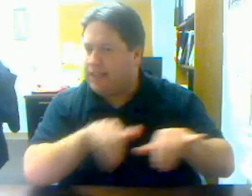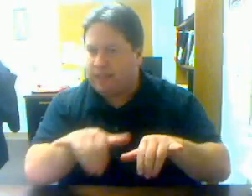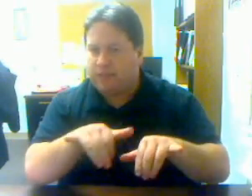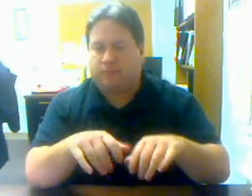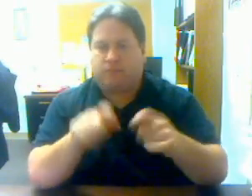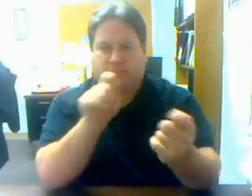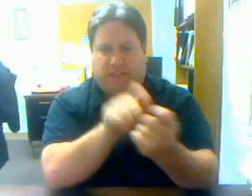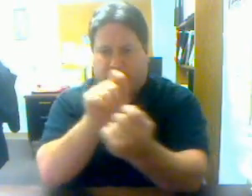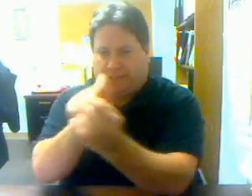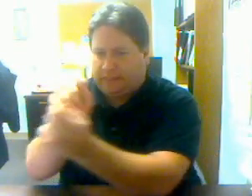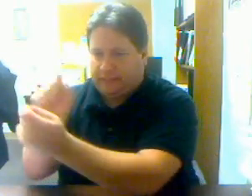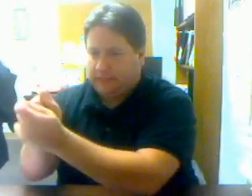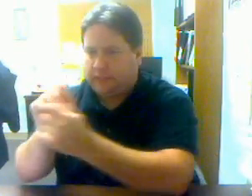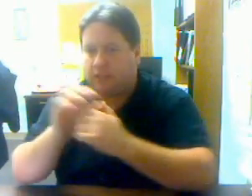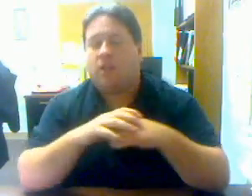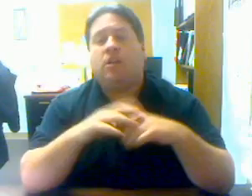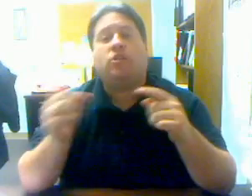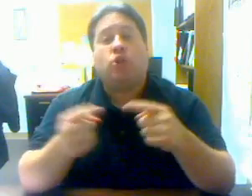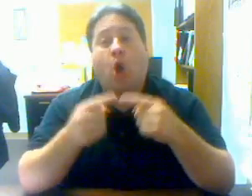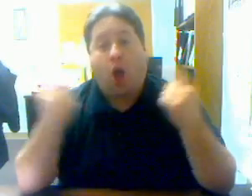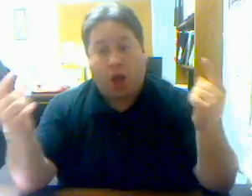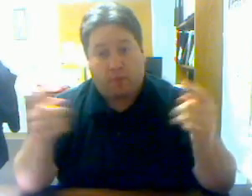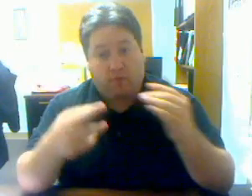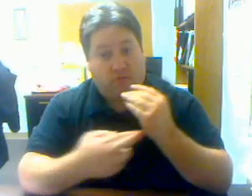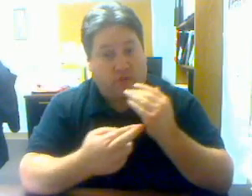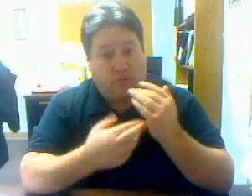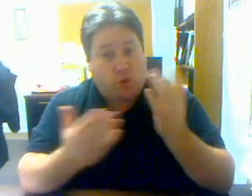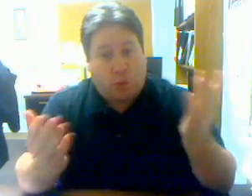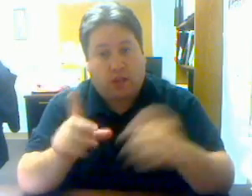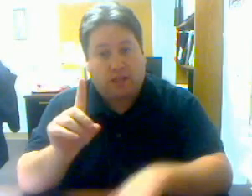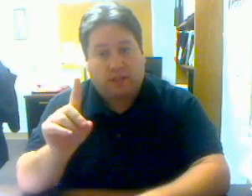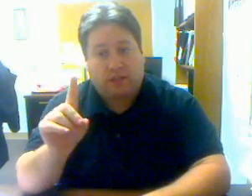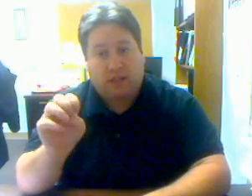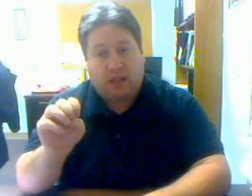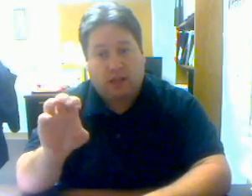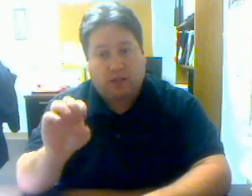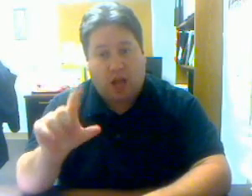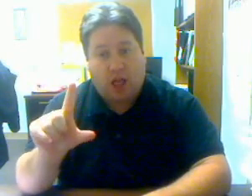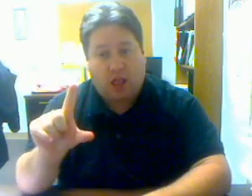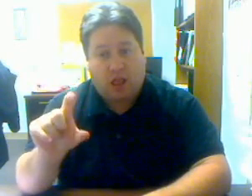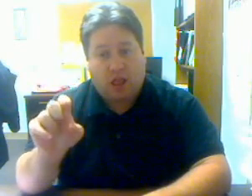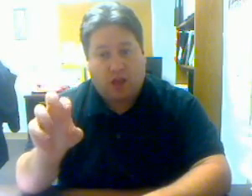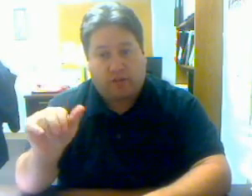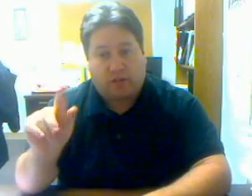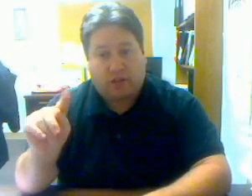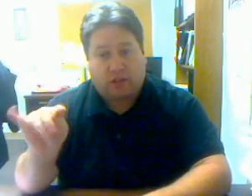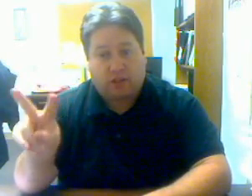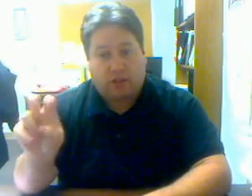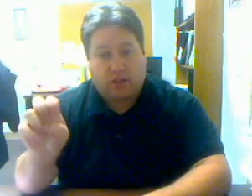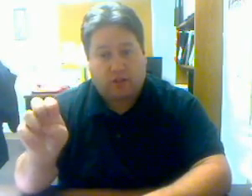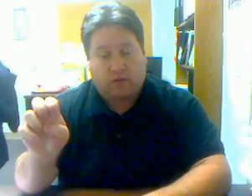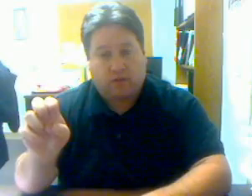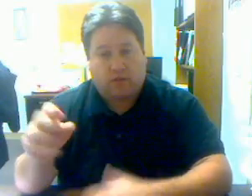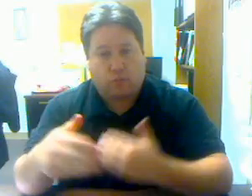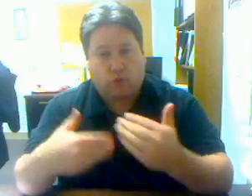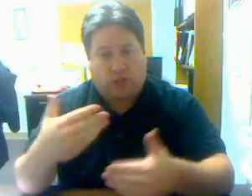The opposite of a reinforce is what we call a decelerative procedure. And this is if you want the behaviors that it follows